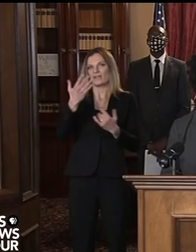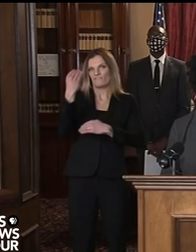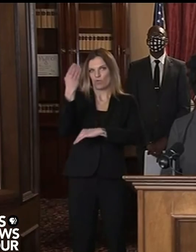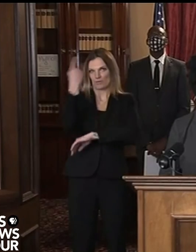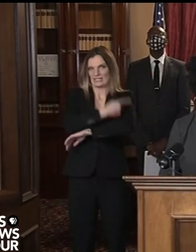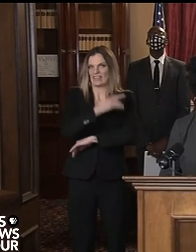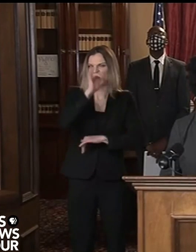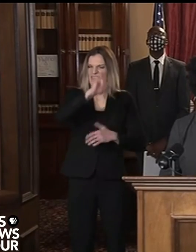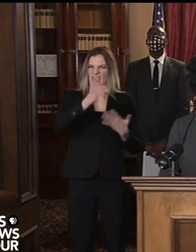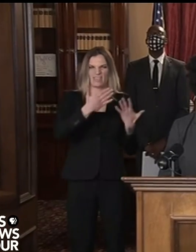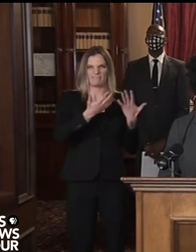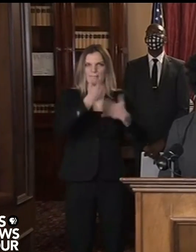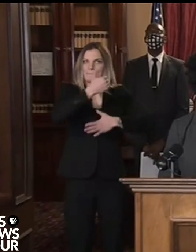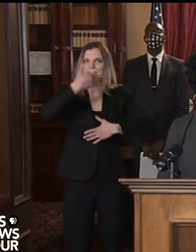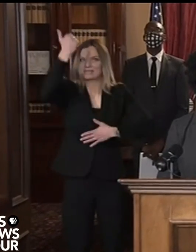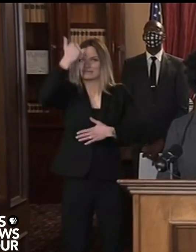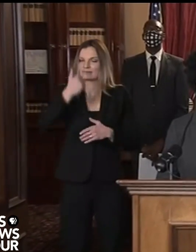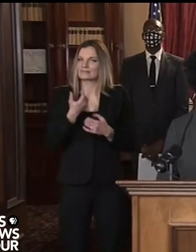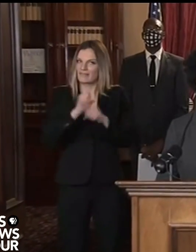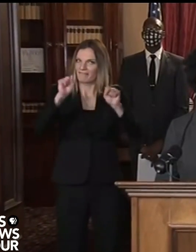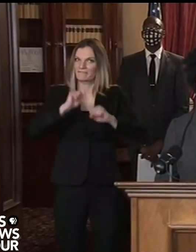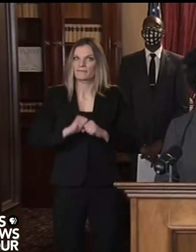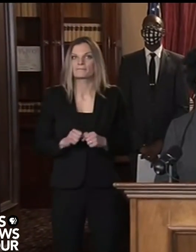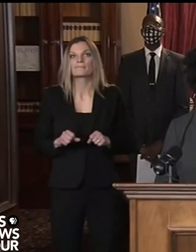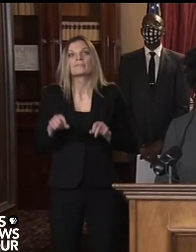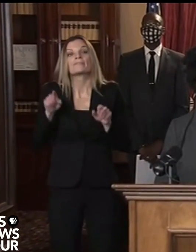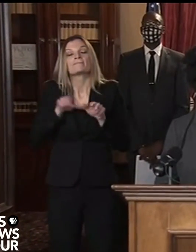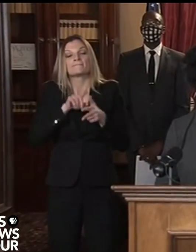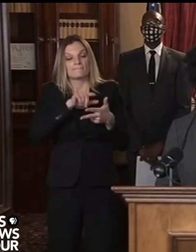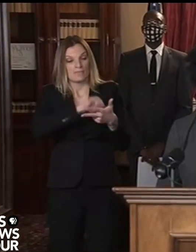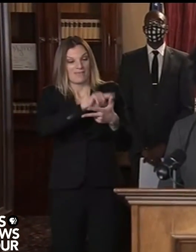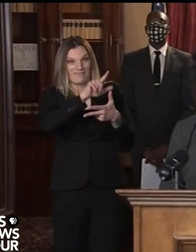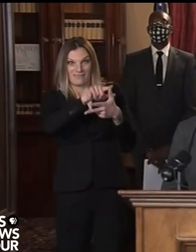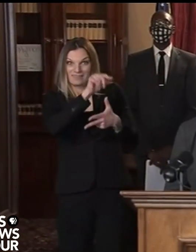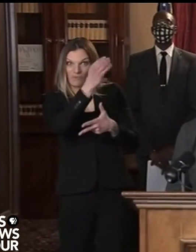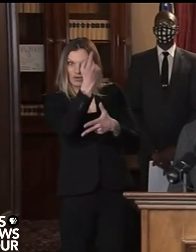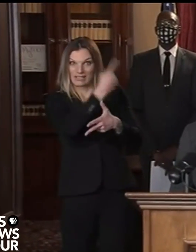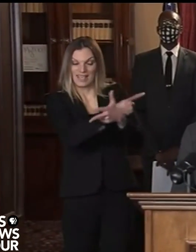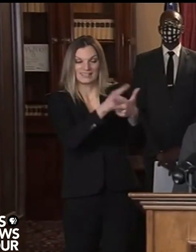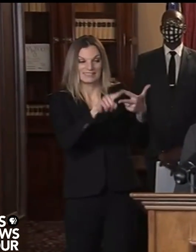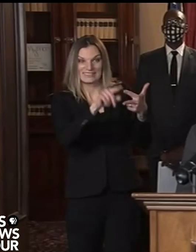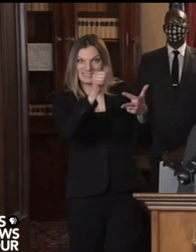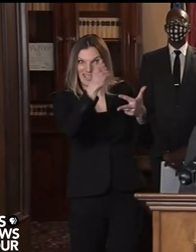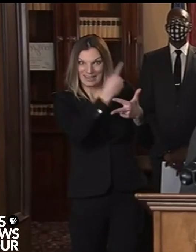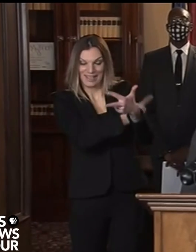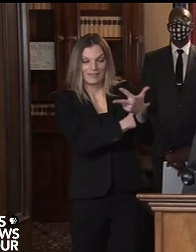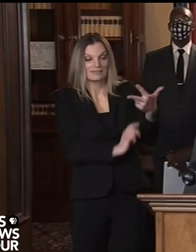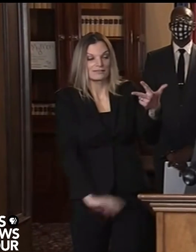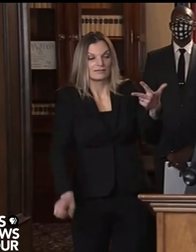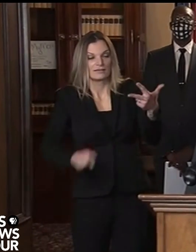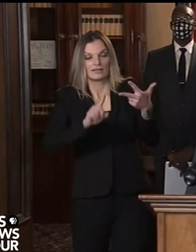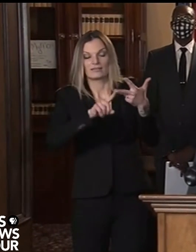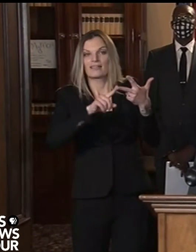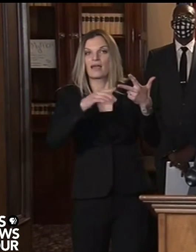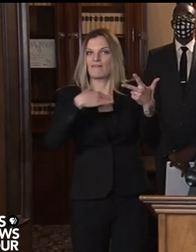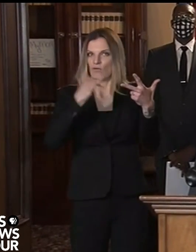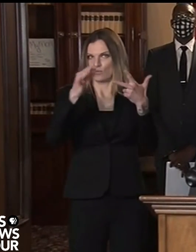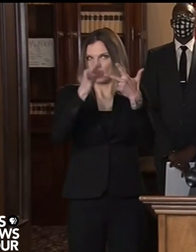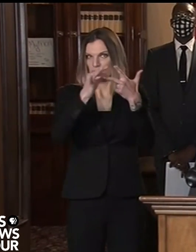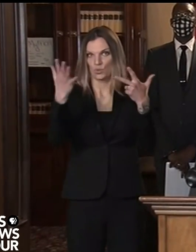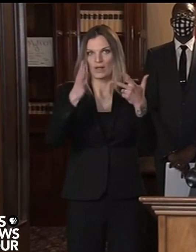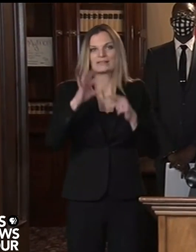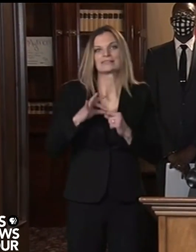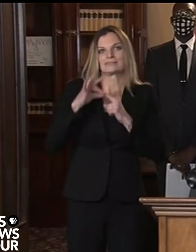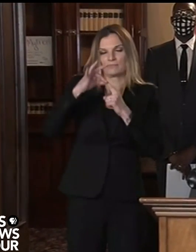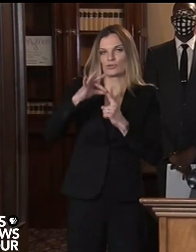period. The CDC has also offered an additional option for people in certain circumstances to, if